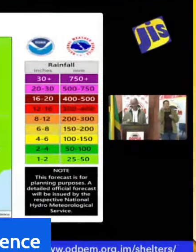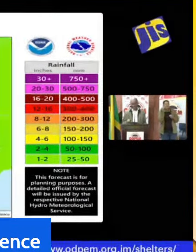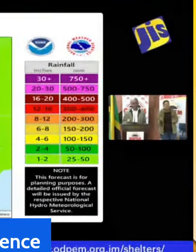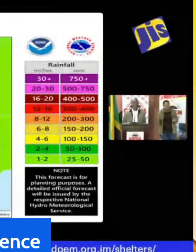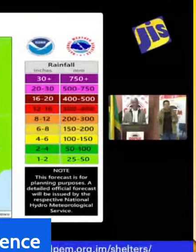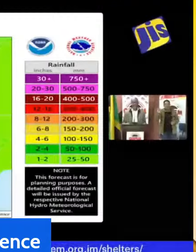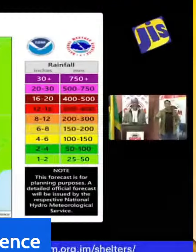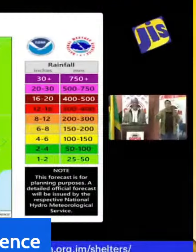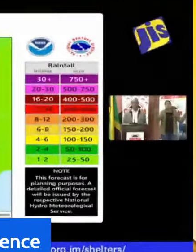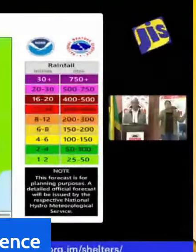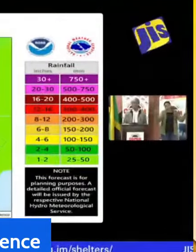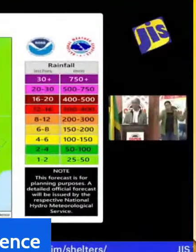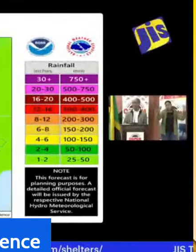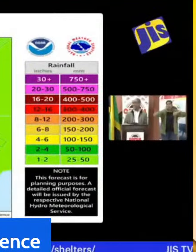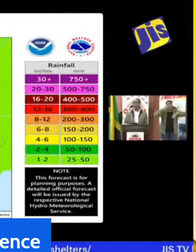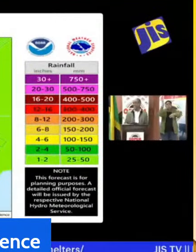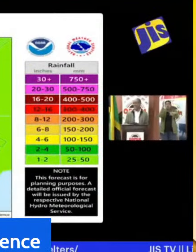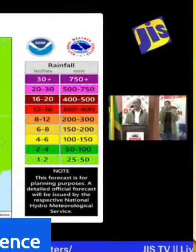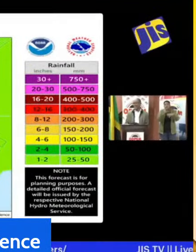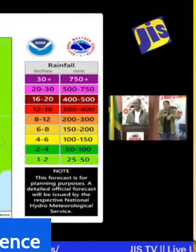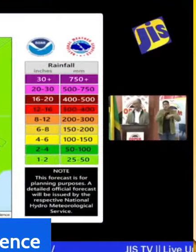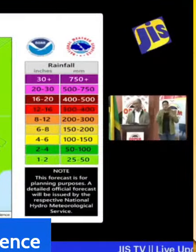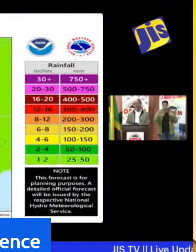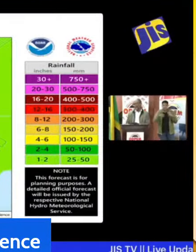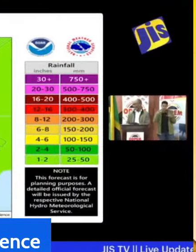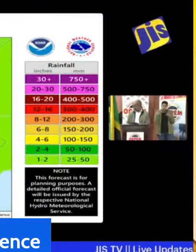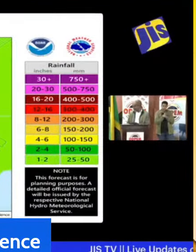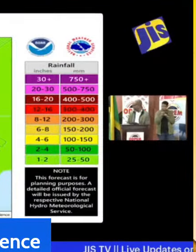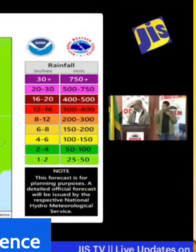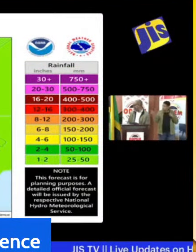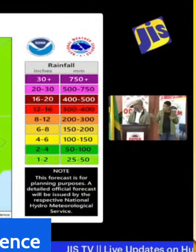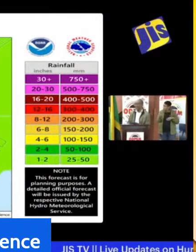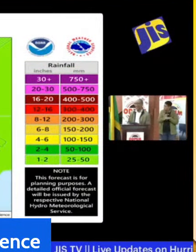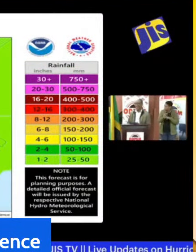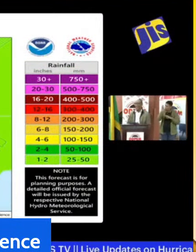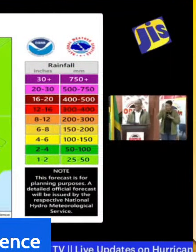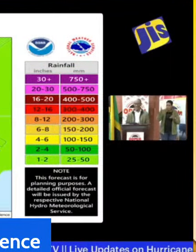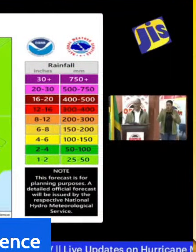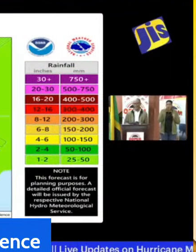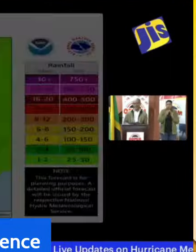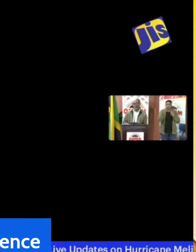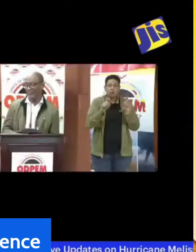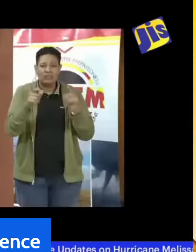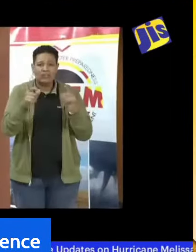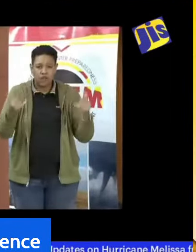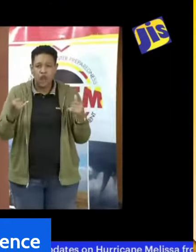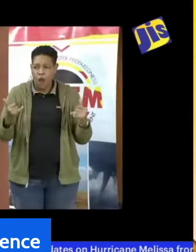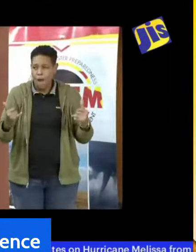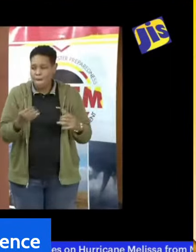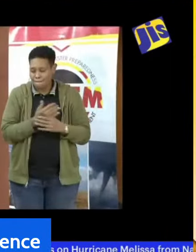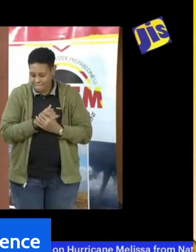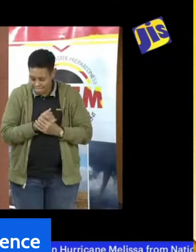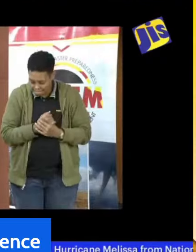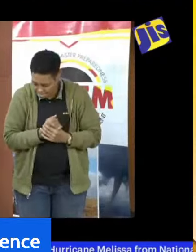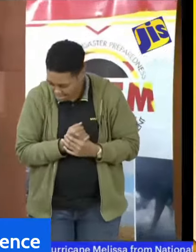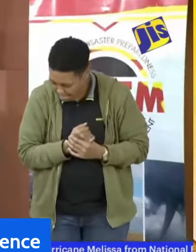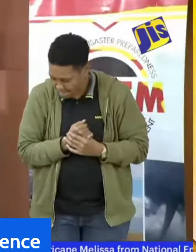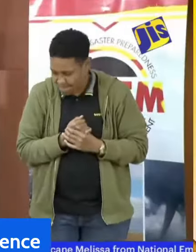That is basically the presentation at this time, and I'm sure Minister will accommodate some questions right afterwards.